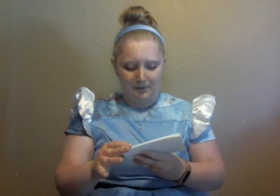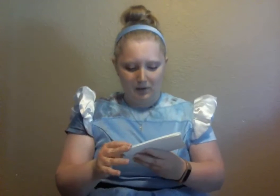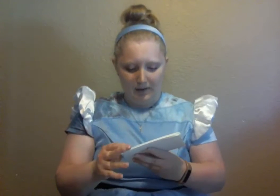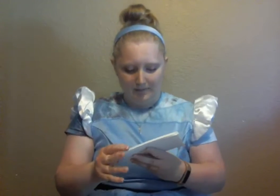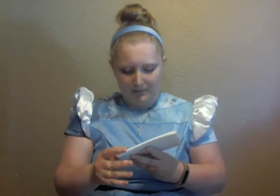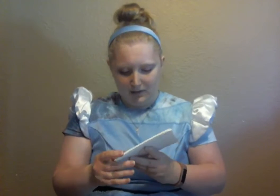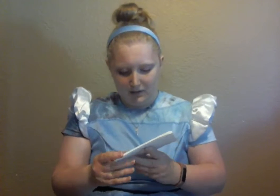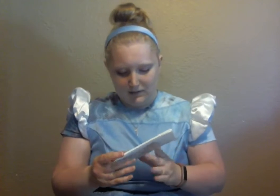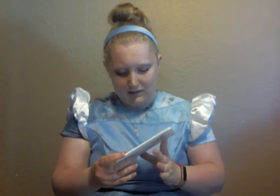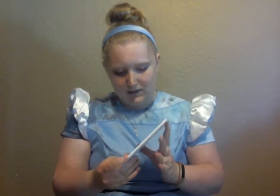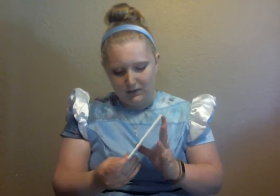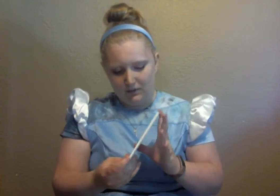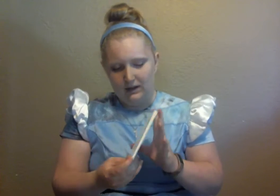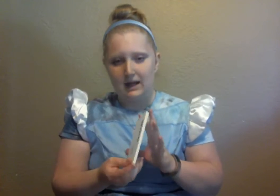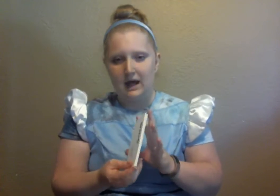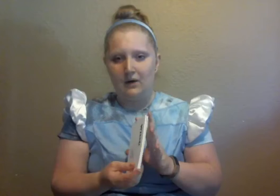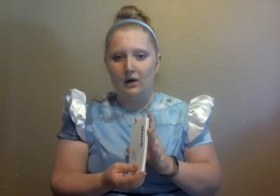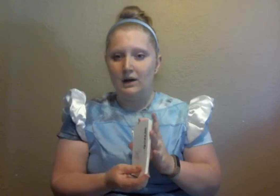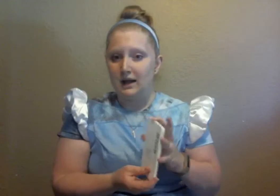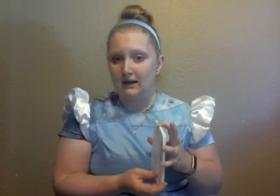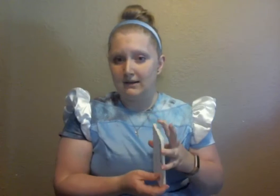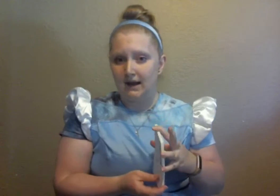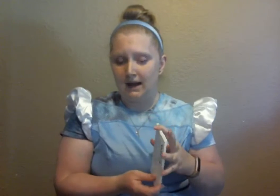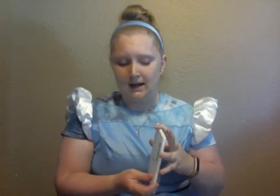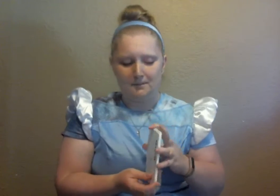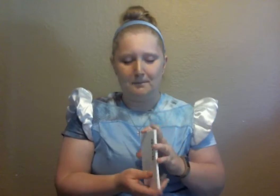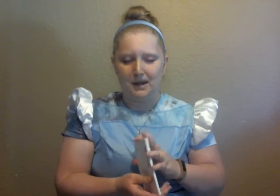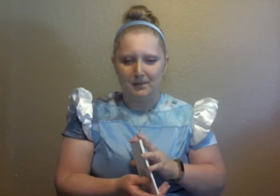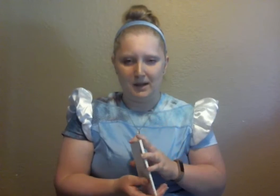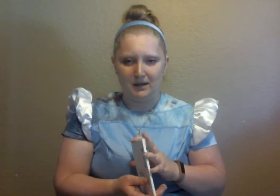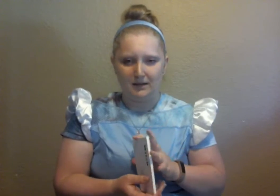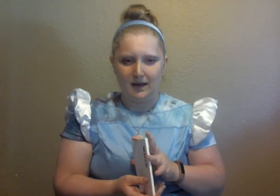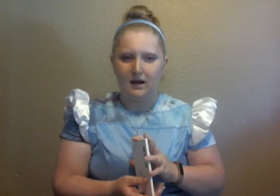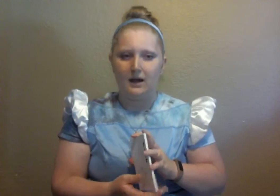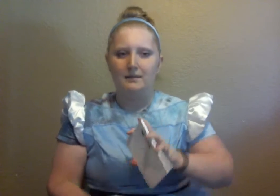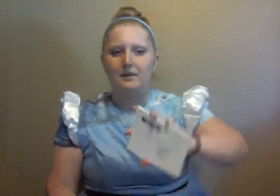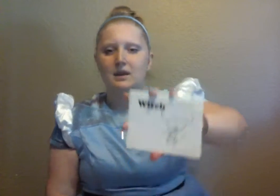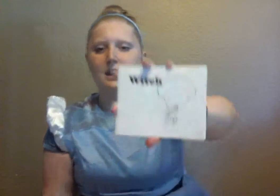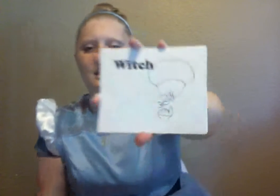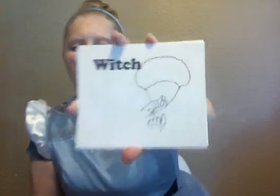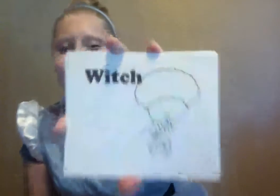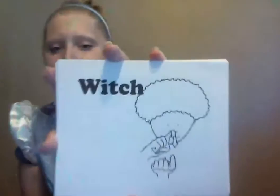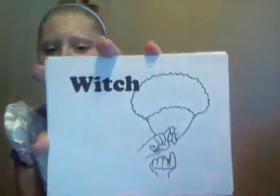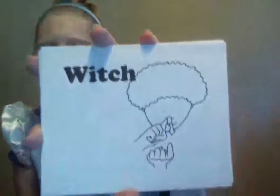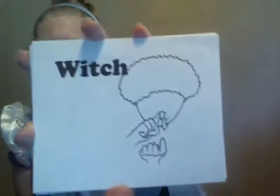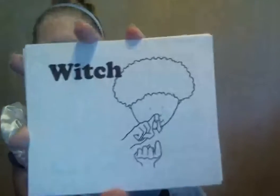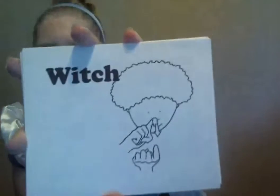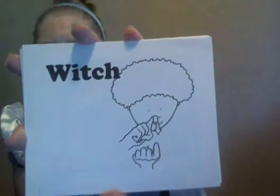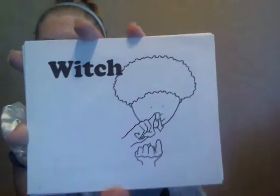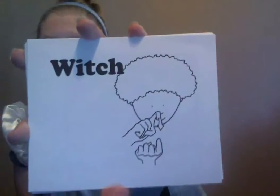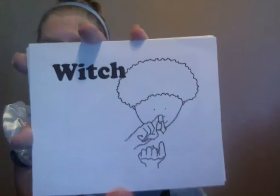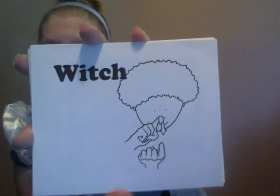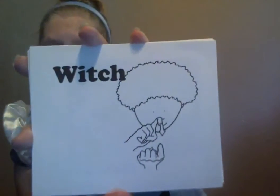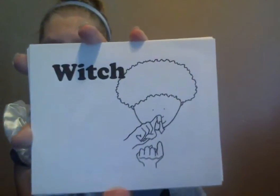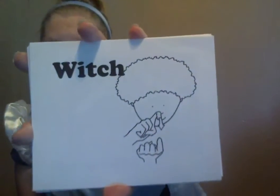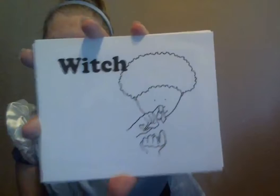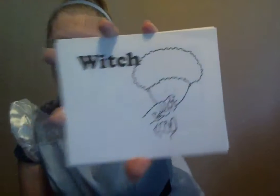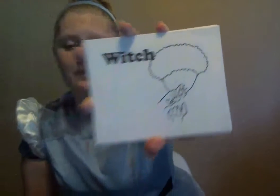Okay, so now our next sign might be a little scary. It's the sign for witch.